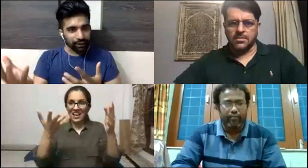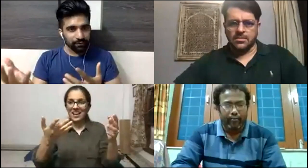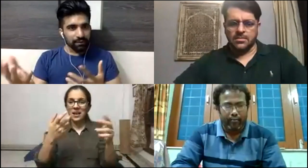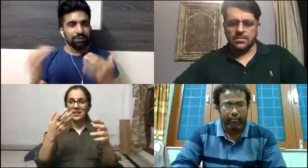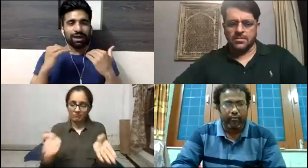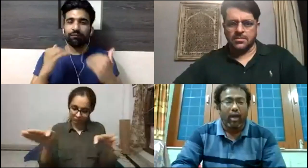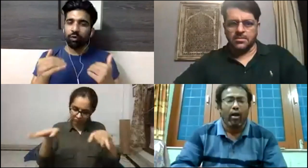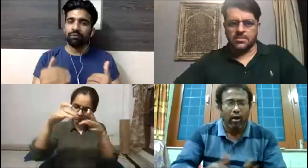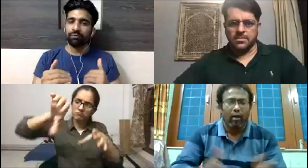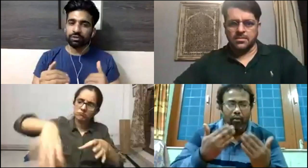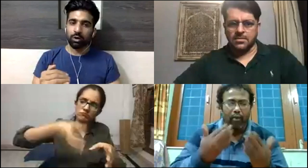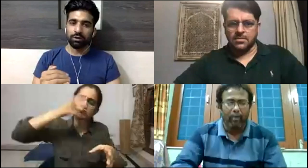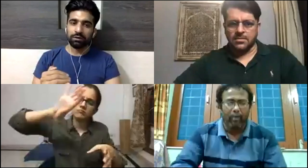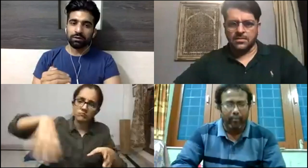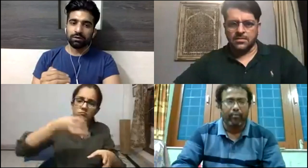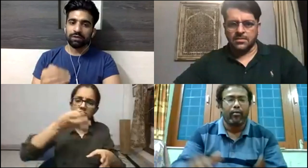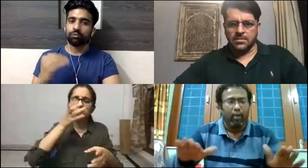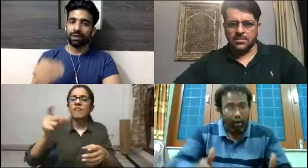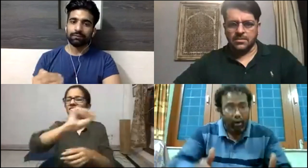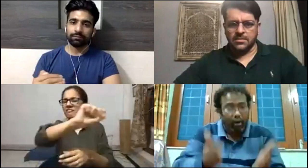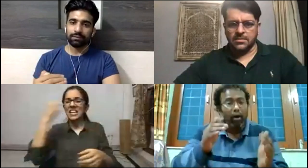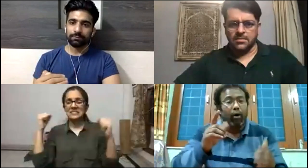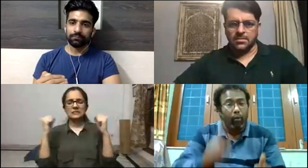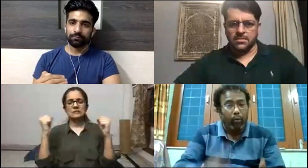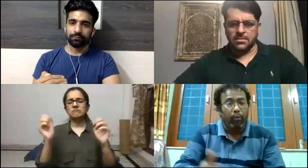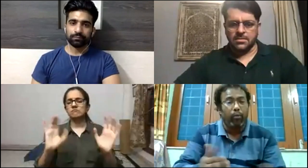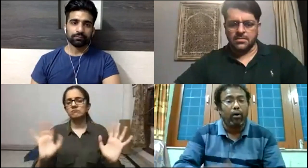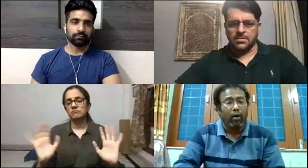fine. Try avoiding fridge water if you can.